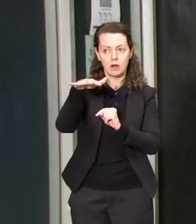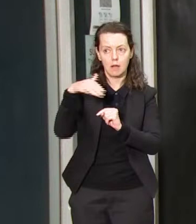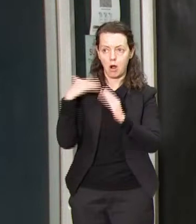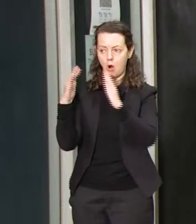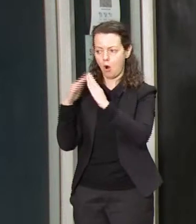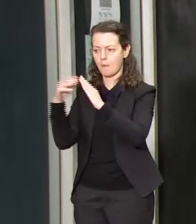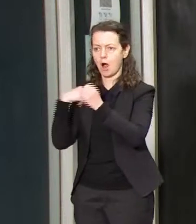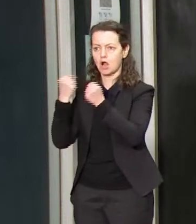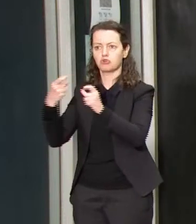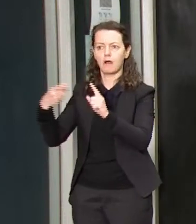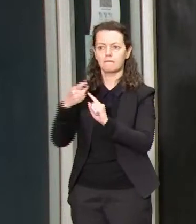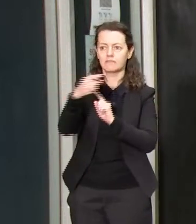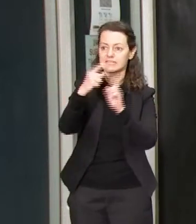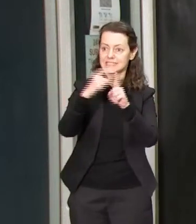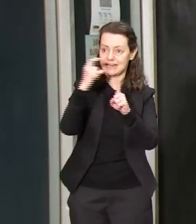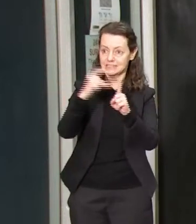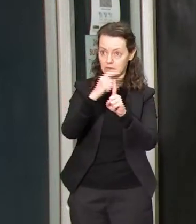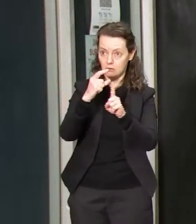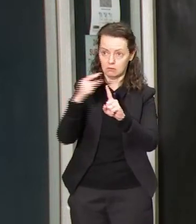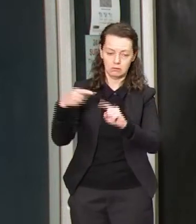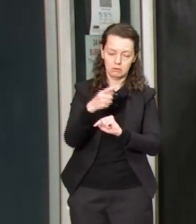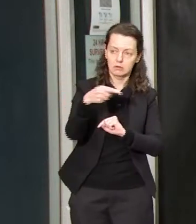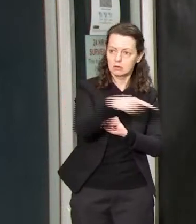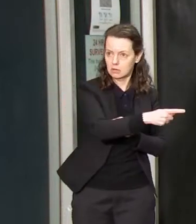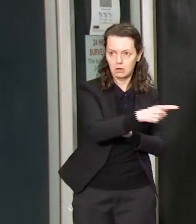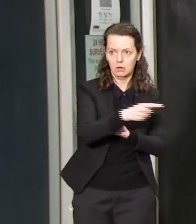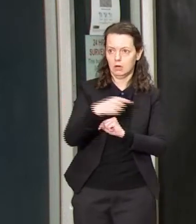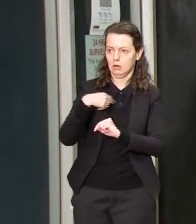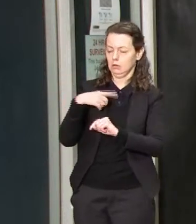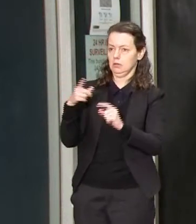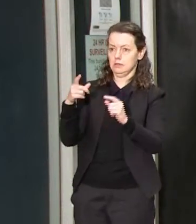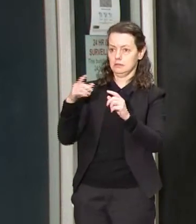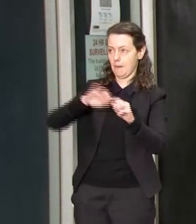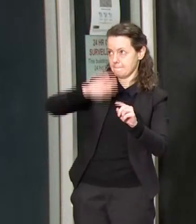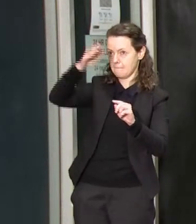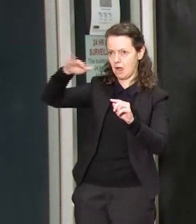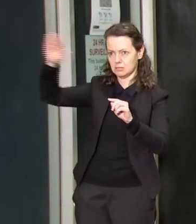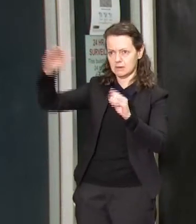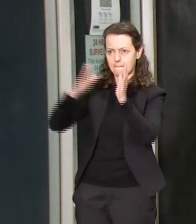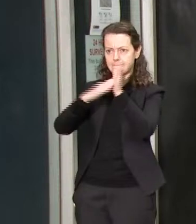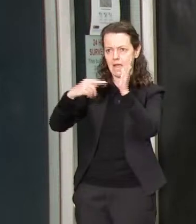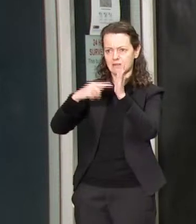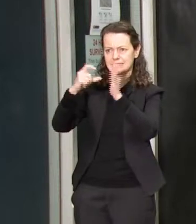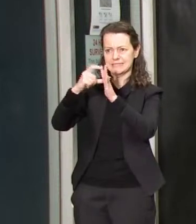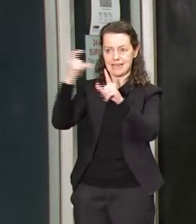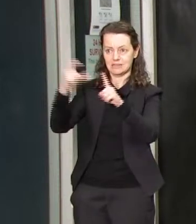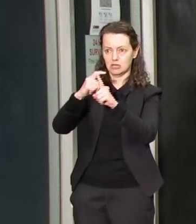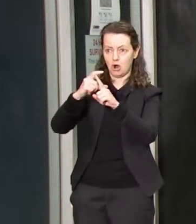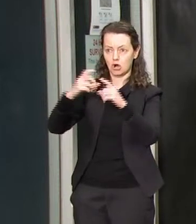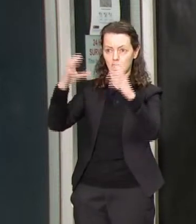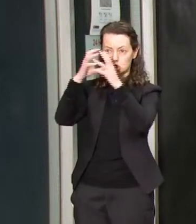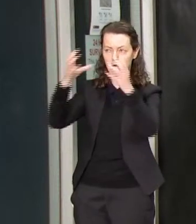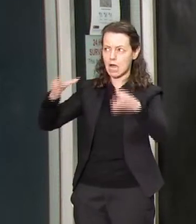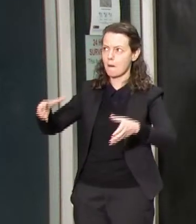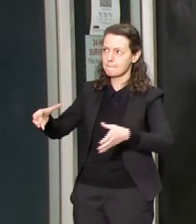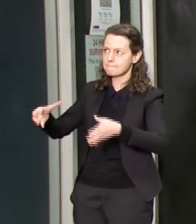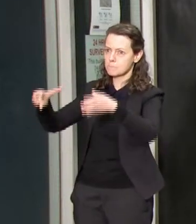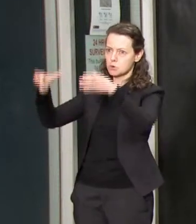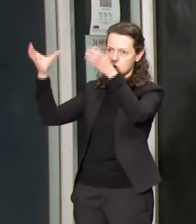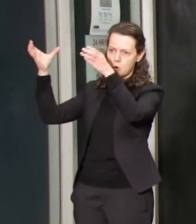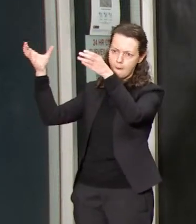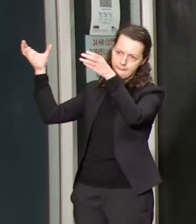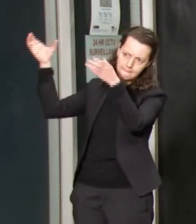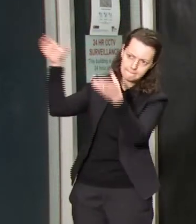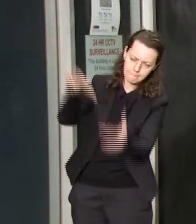different routes having to go through to get off the mountain, just massive trees across